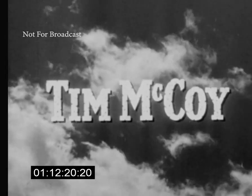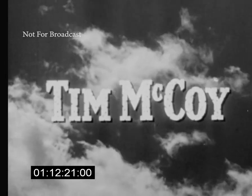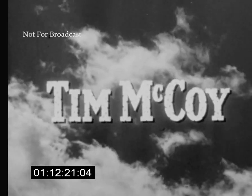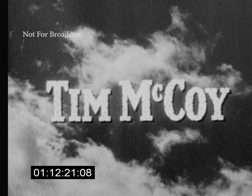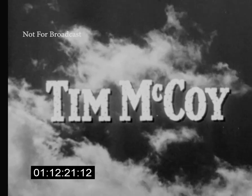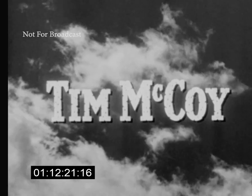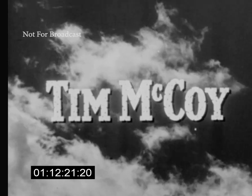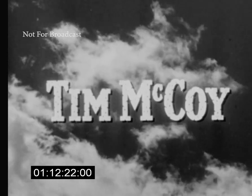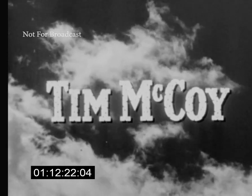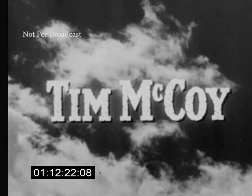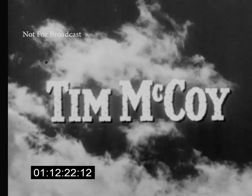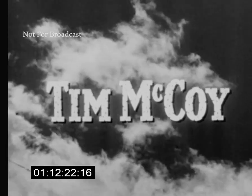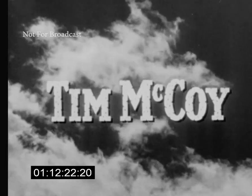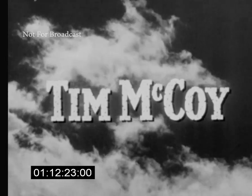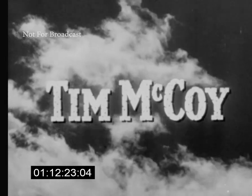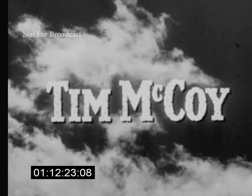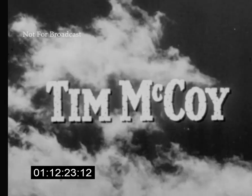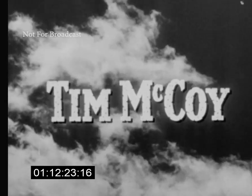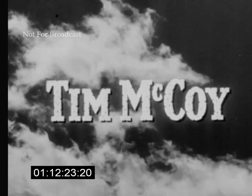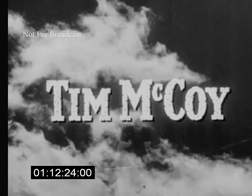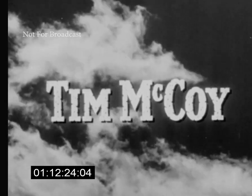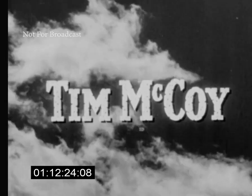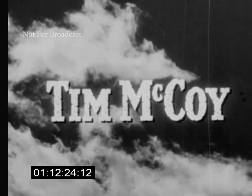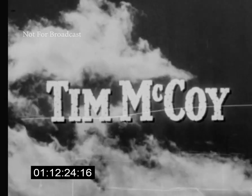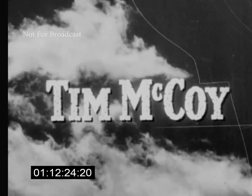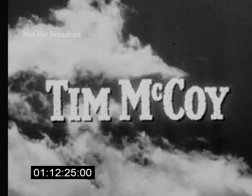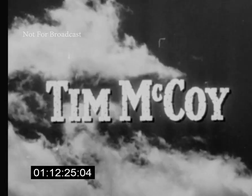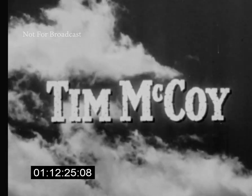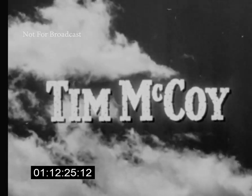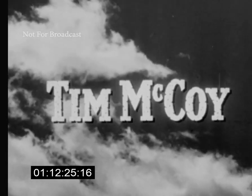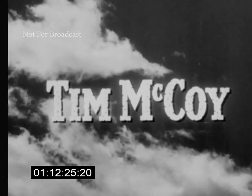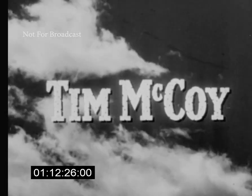America's favorite Western storyteller, Tim McCoy.